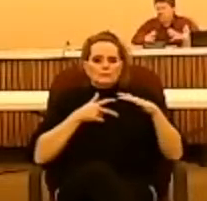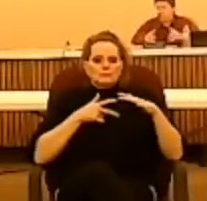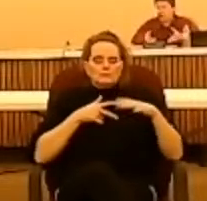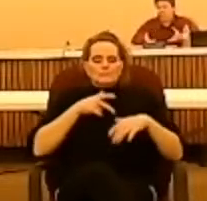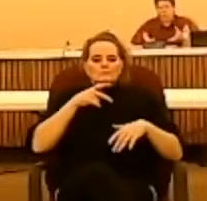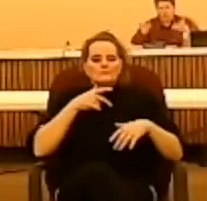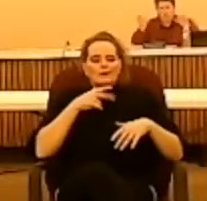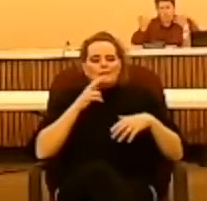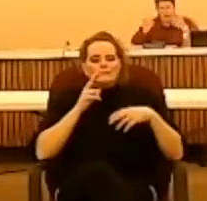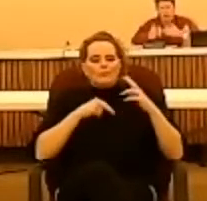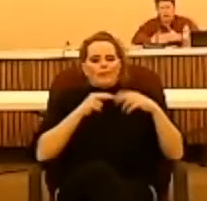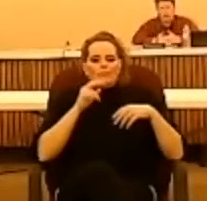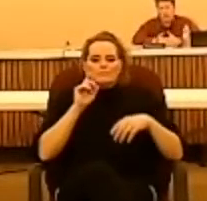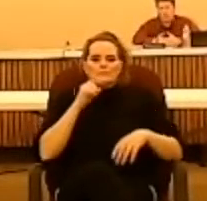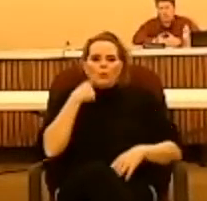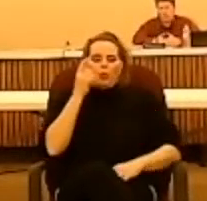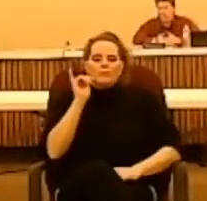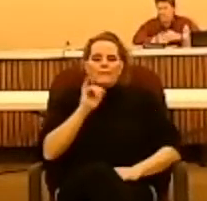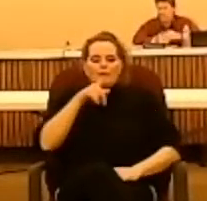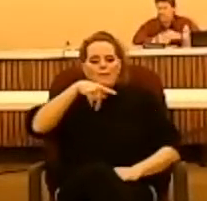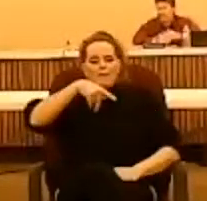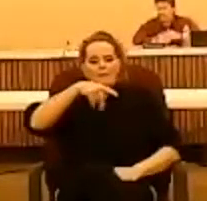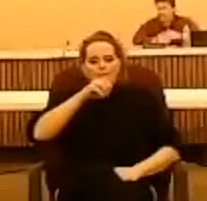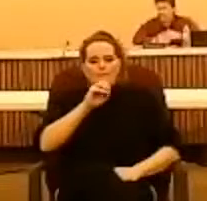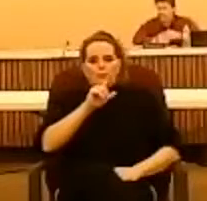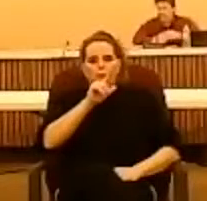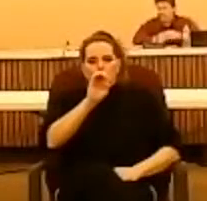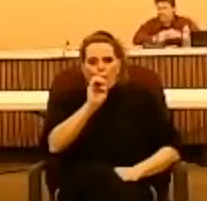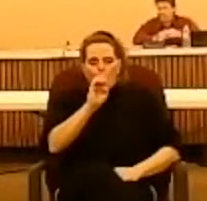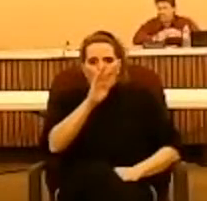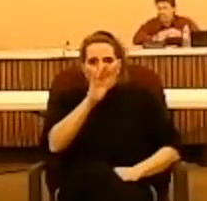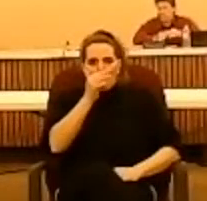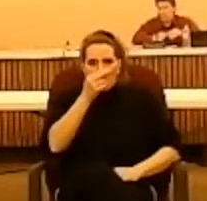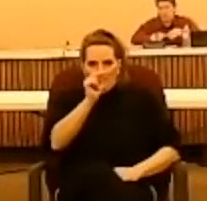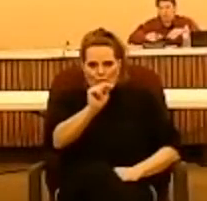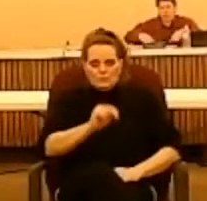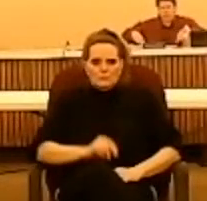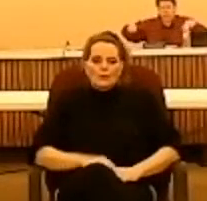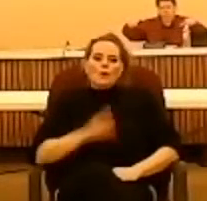footers supporting most of the weight, and then there's a